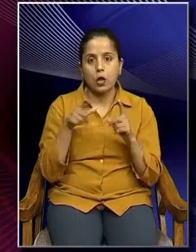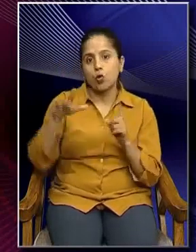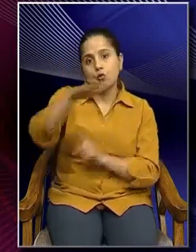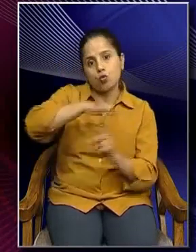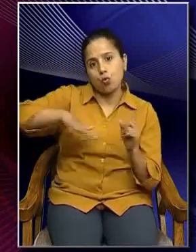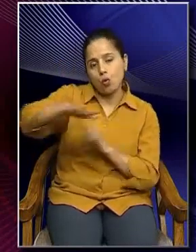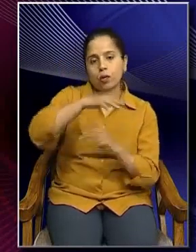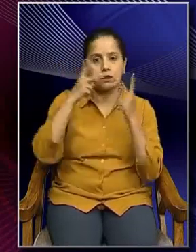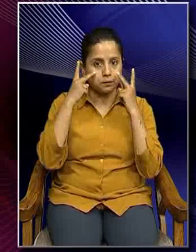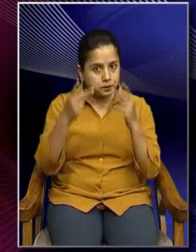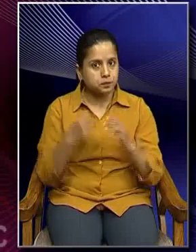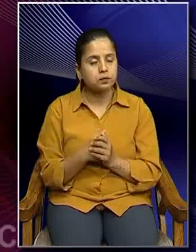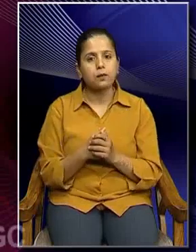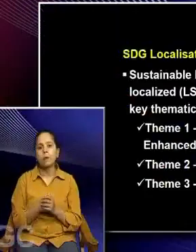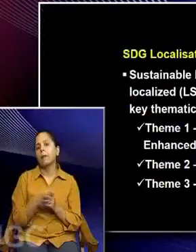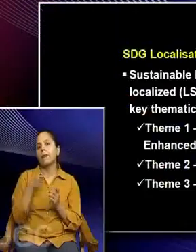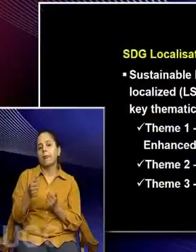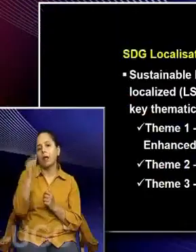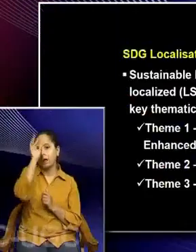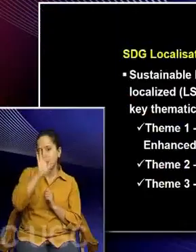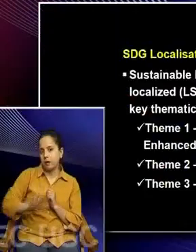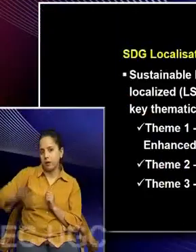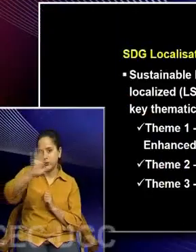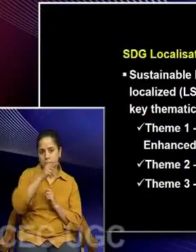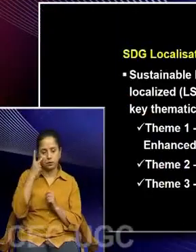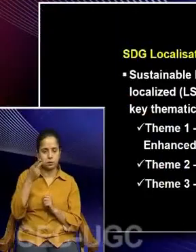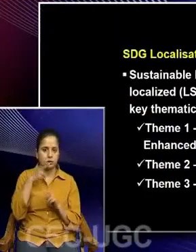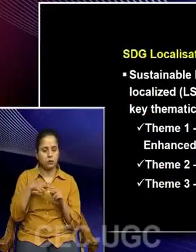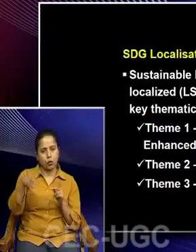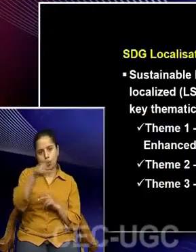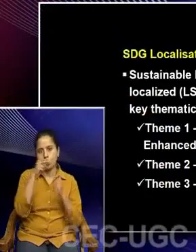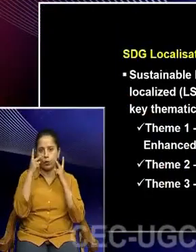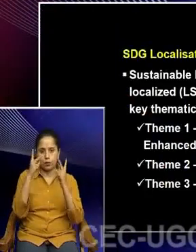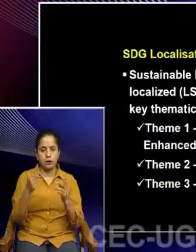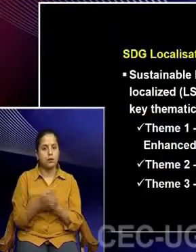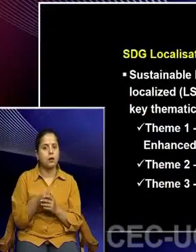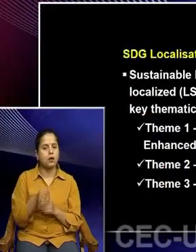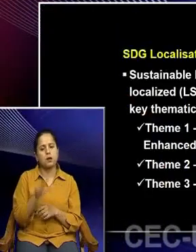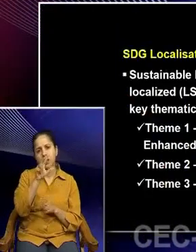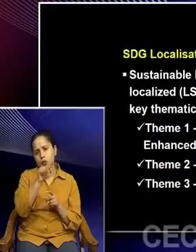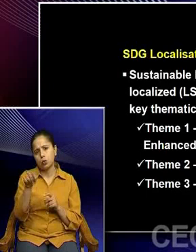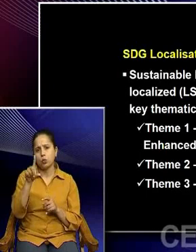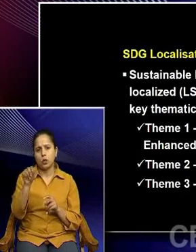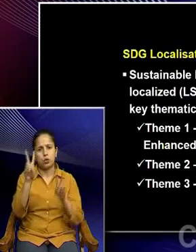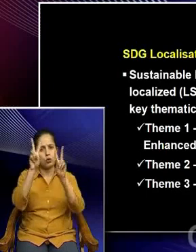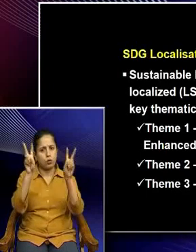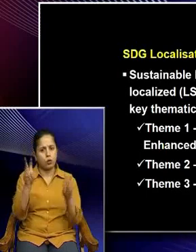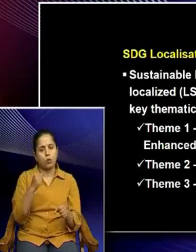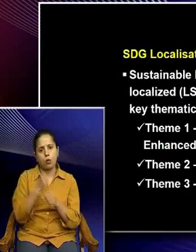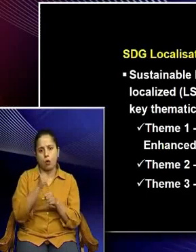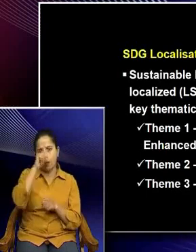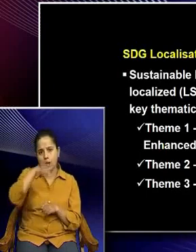localization, in India, if you look at, there have been 8 to 10 themes that Government of India